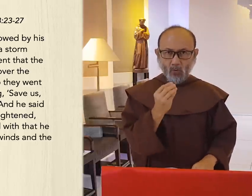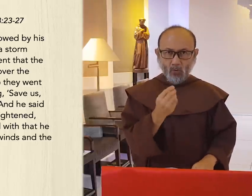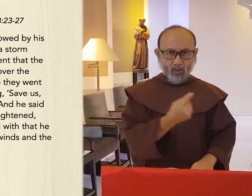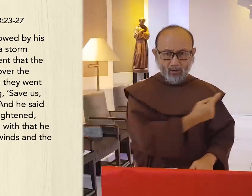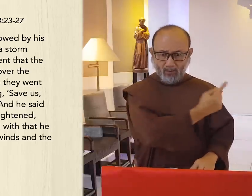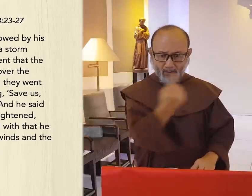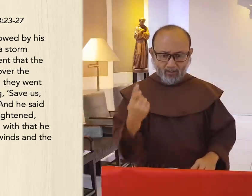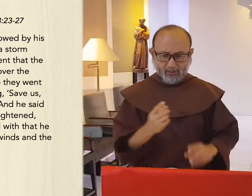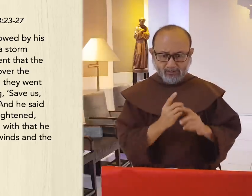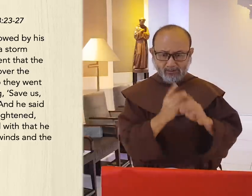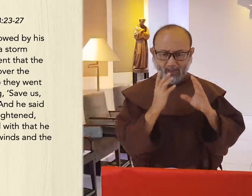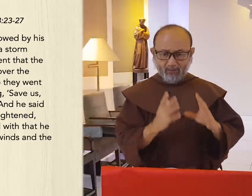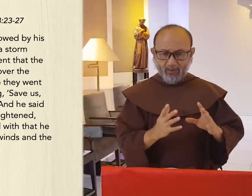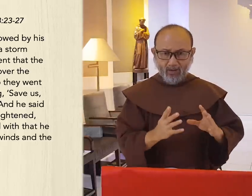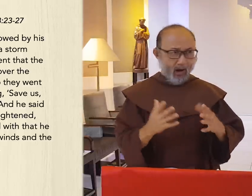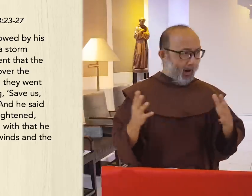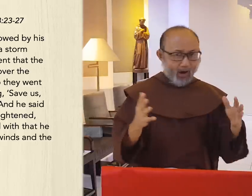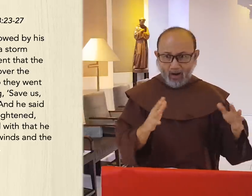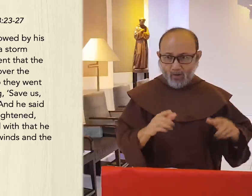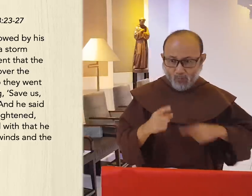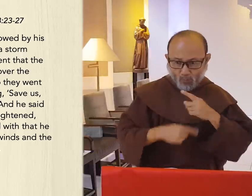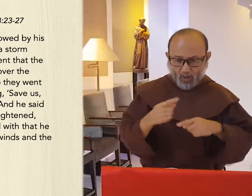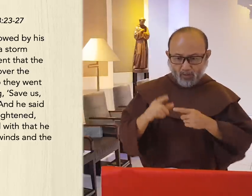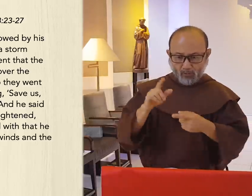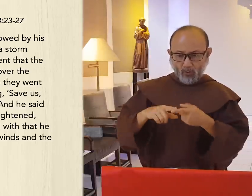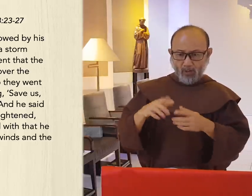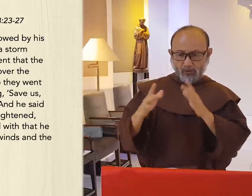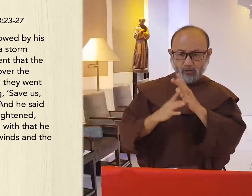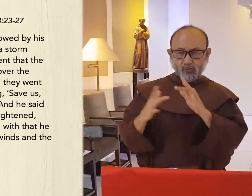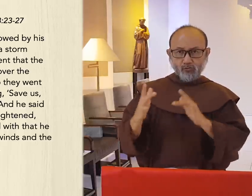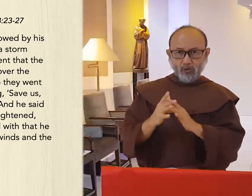So they went to him and woke him, saying,